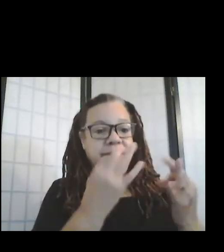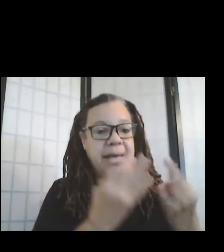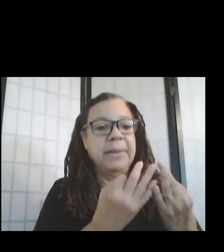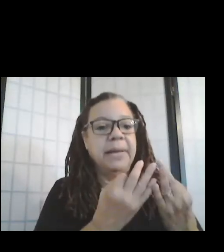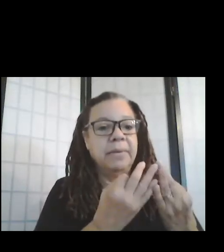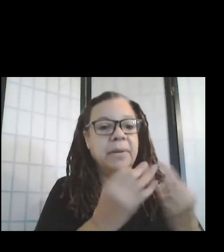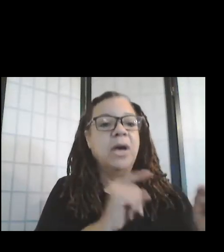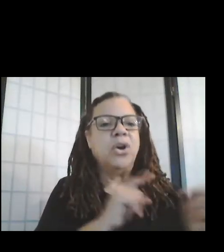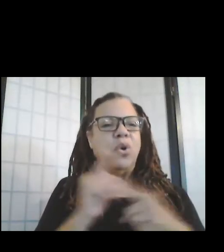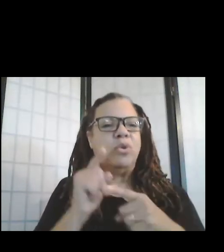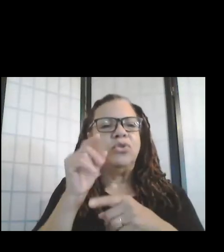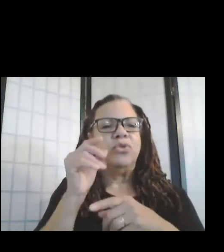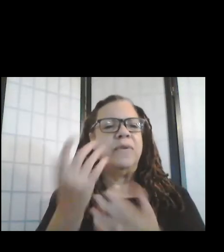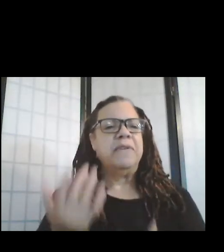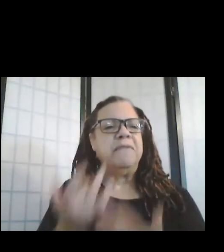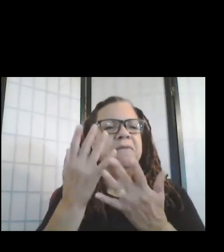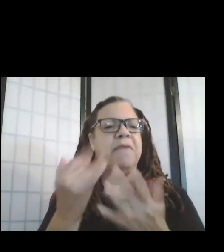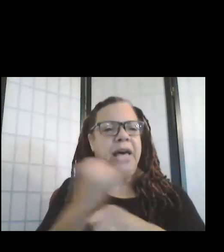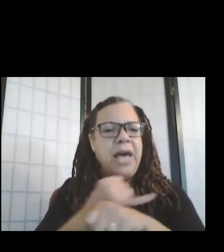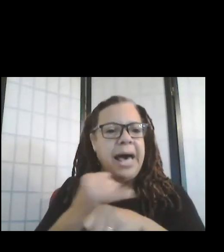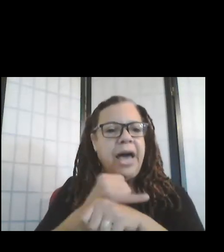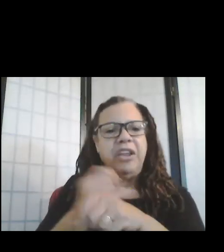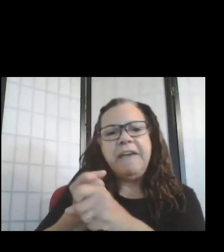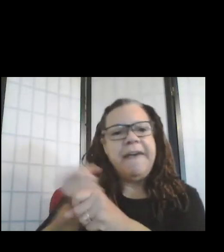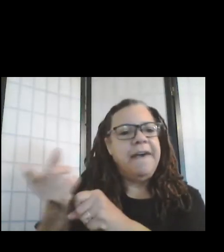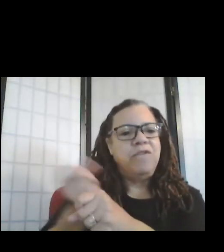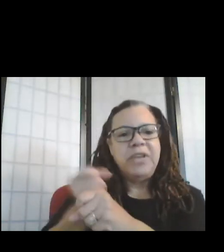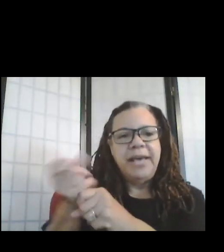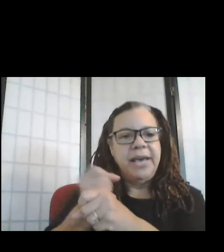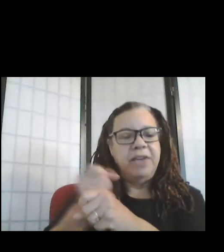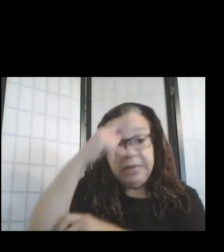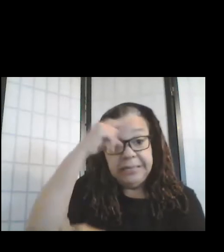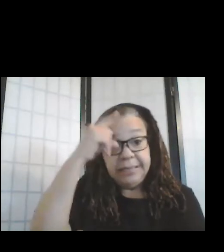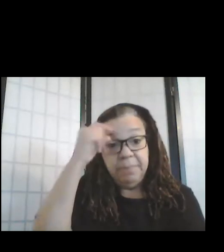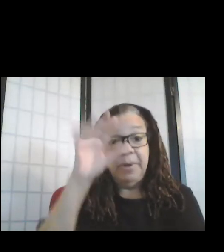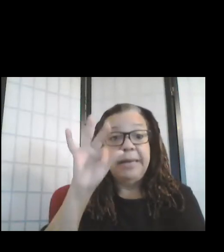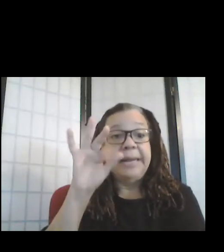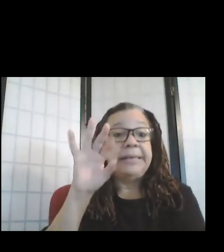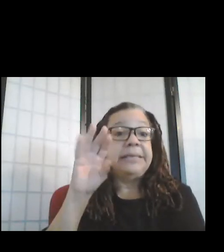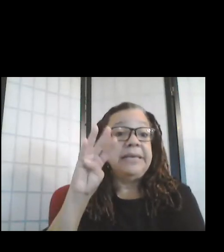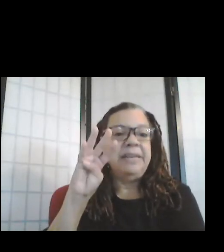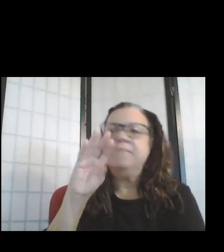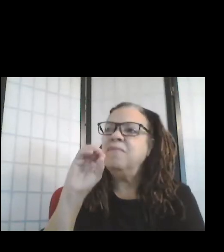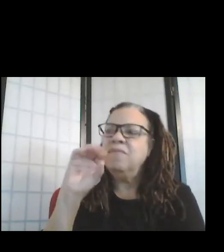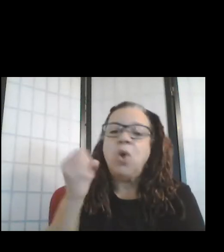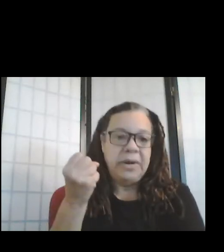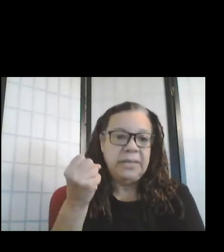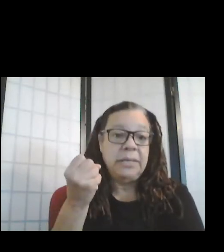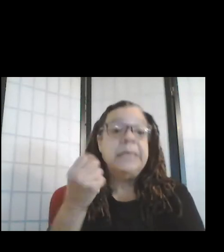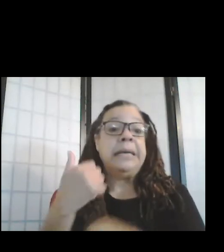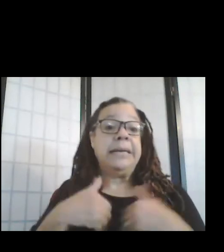it's Fire Island, each summer back in the 1940s. And now he's an adolescent